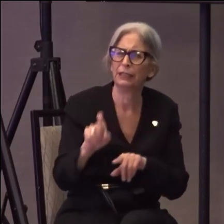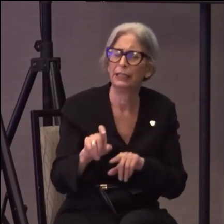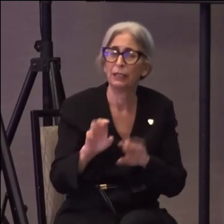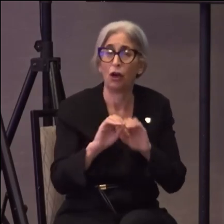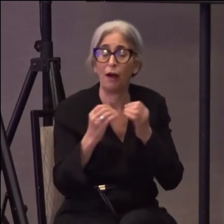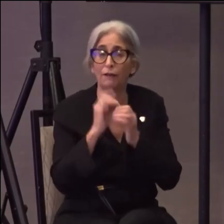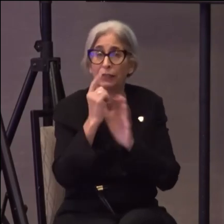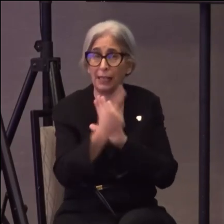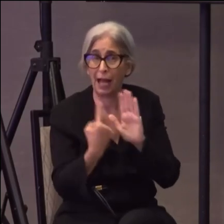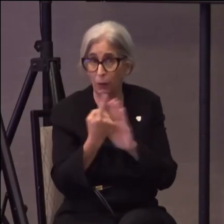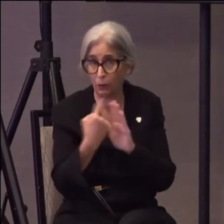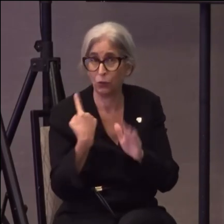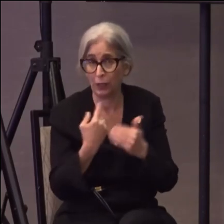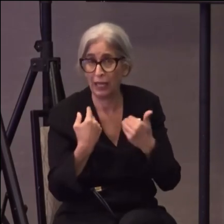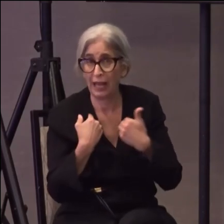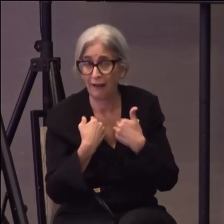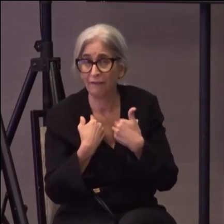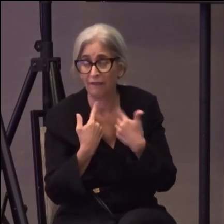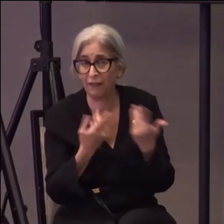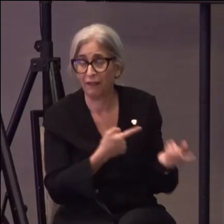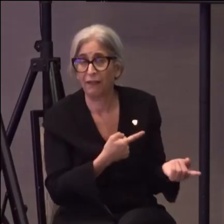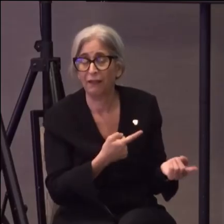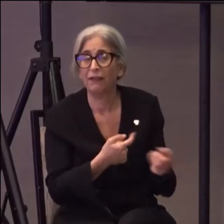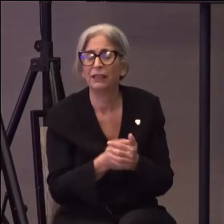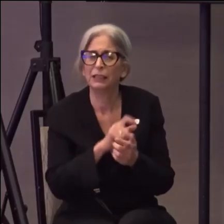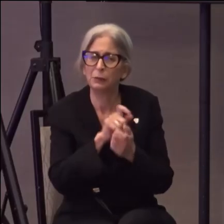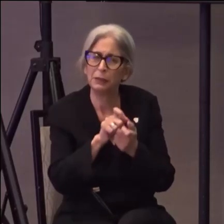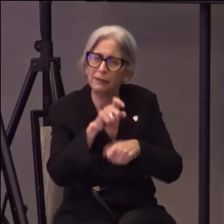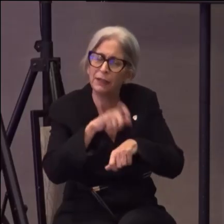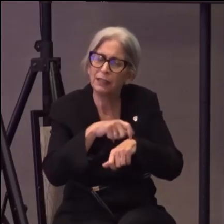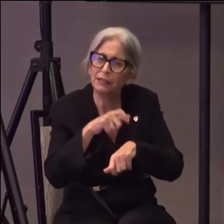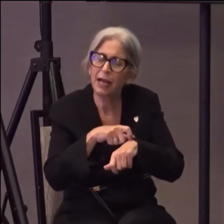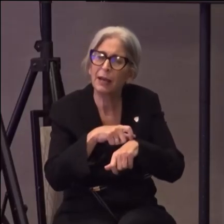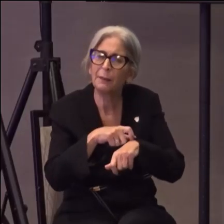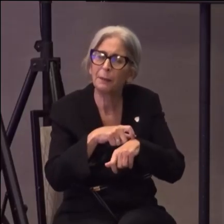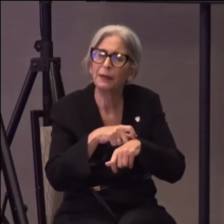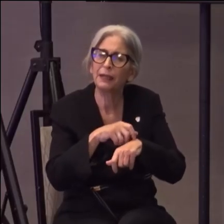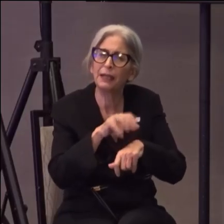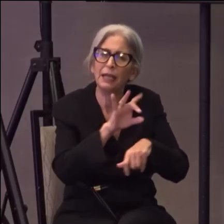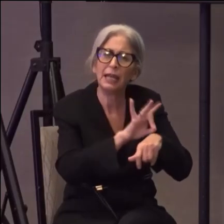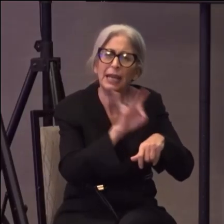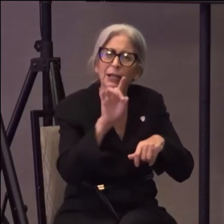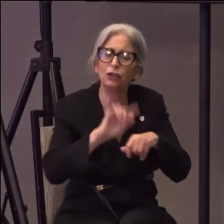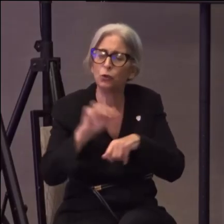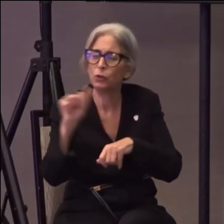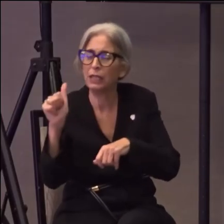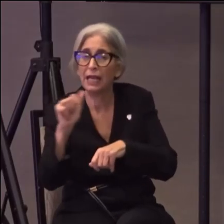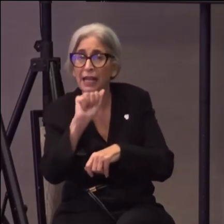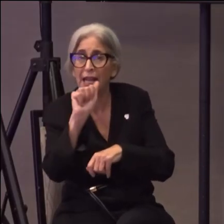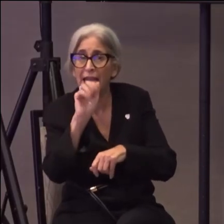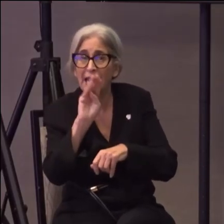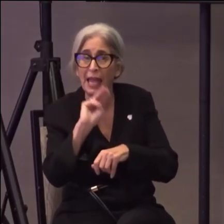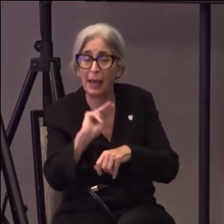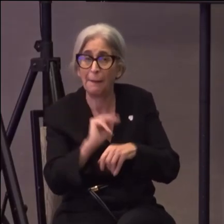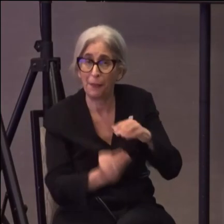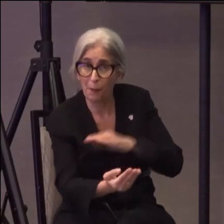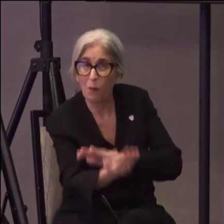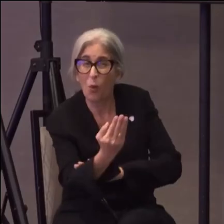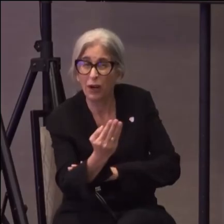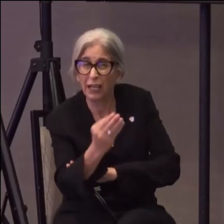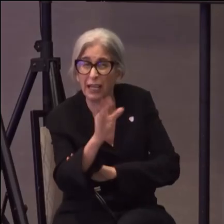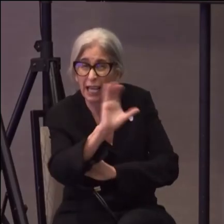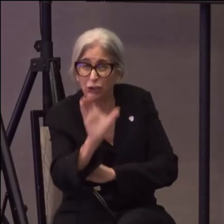office hours every Tuesday, Pacific time, 8 to 10 a.m. On Zoom. We have